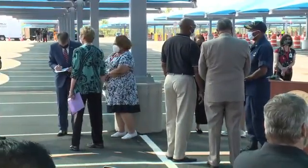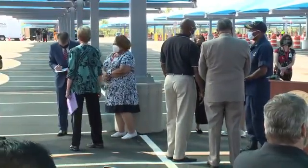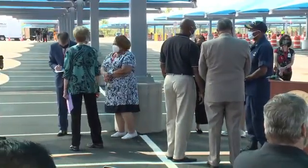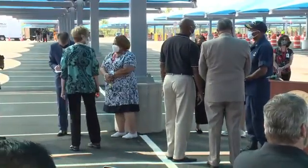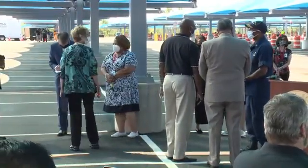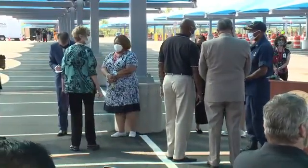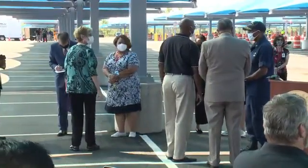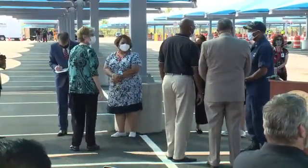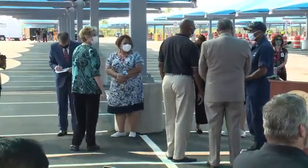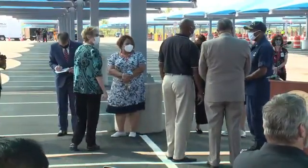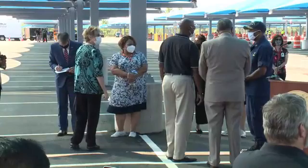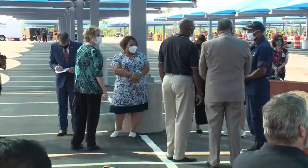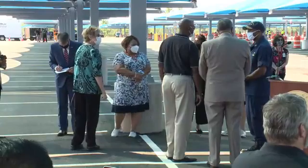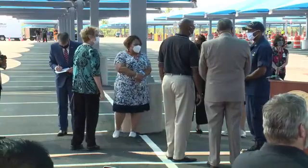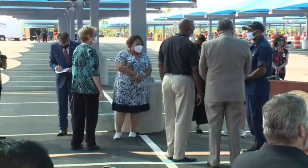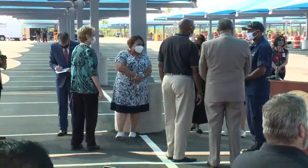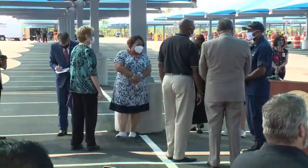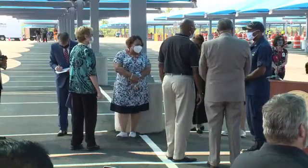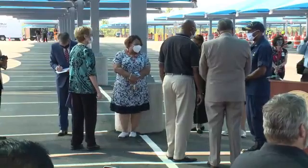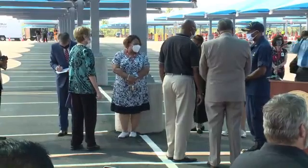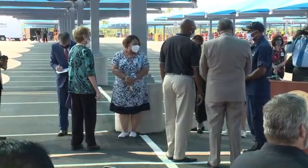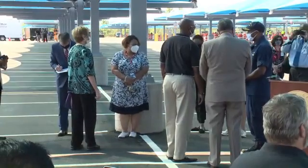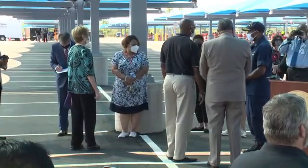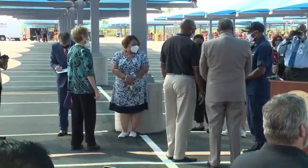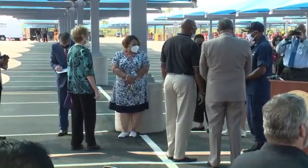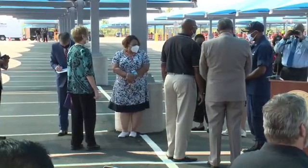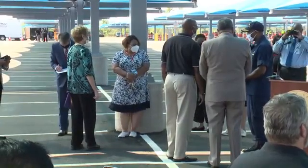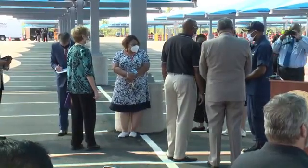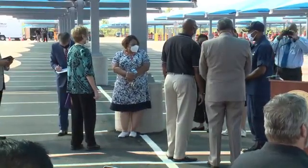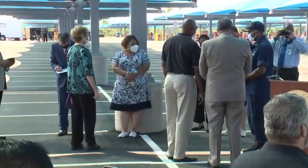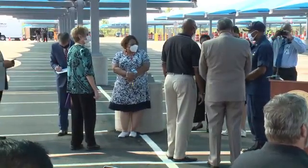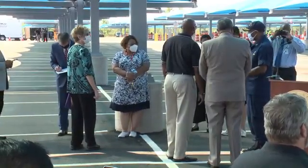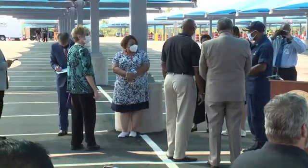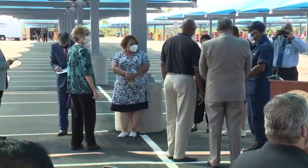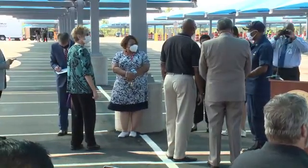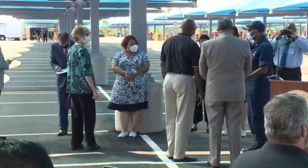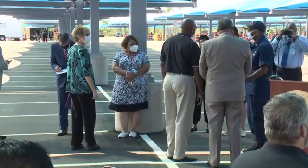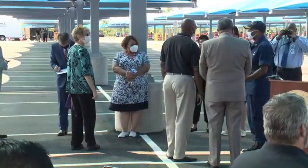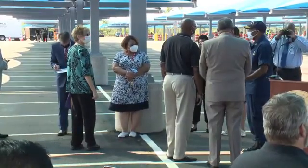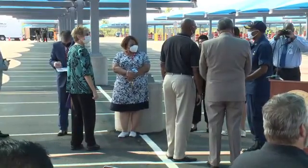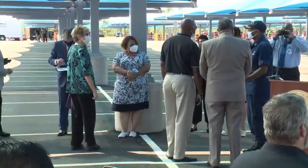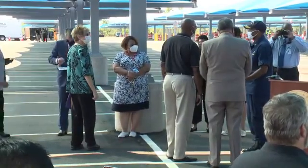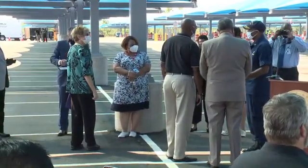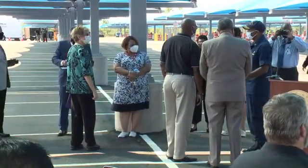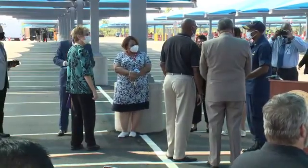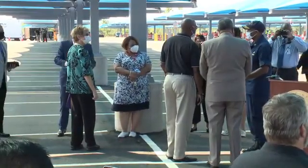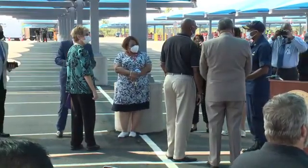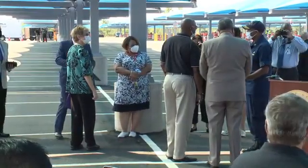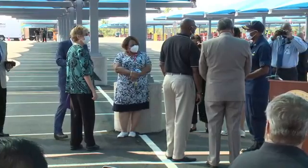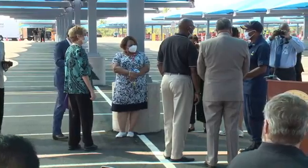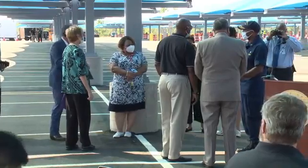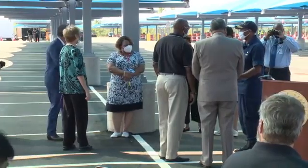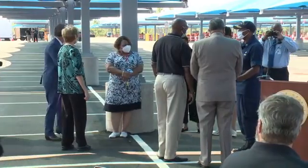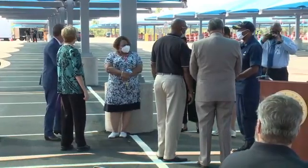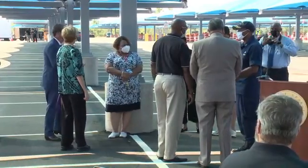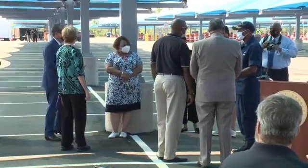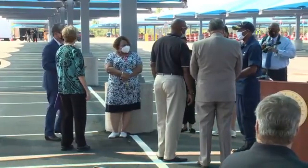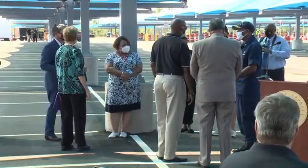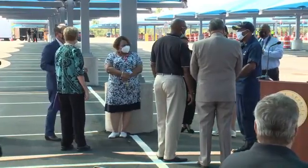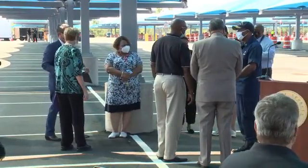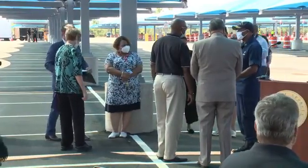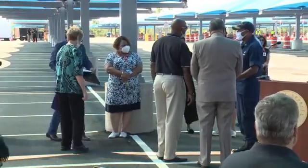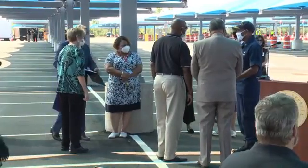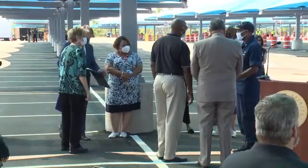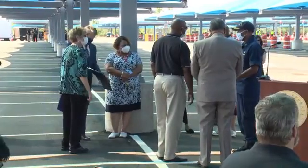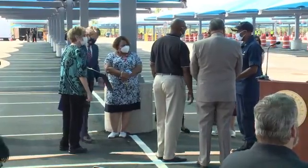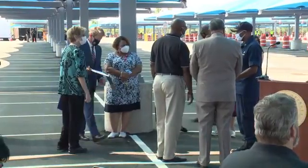summer. But I just want to thank you all for what you're doing. I think one of the things this underscores is the importance of paying attention to